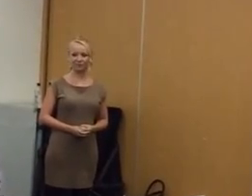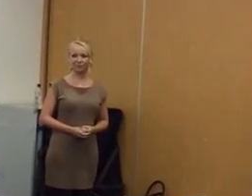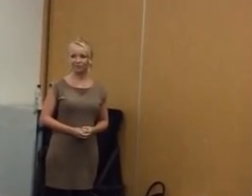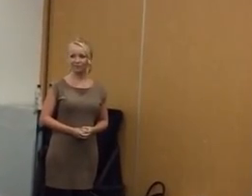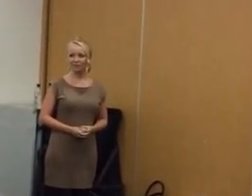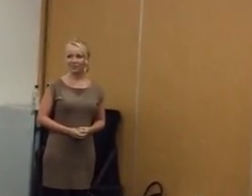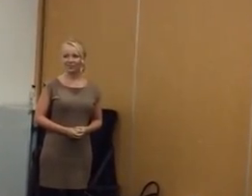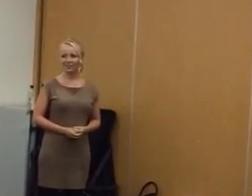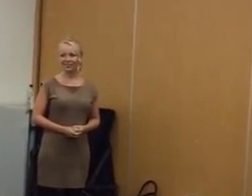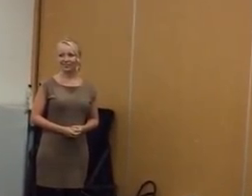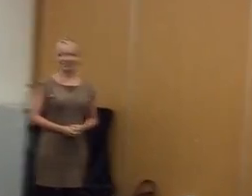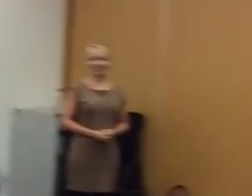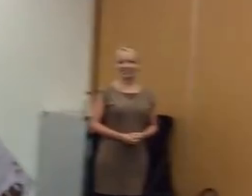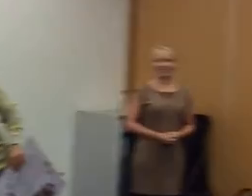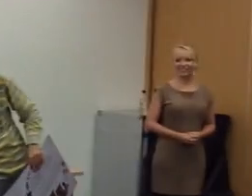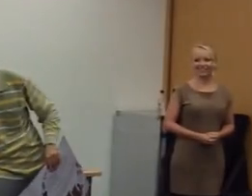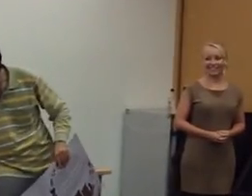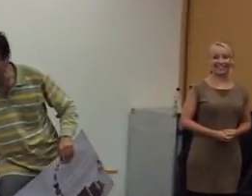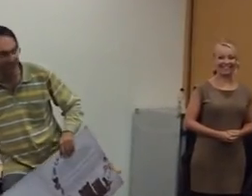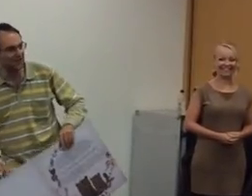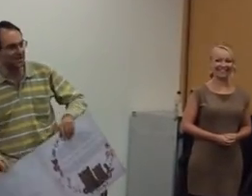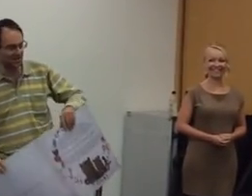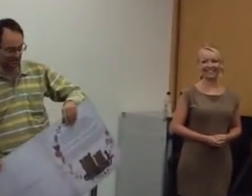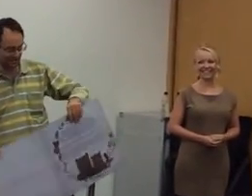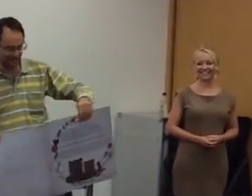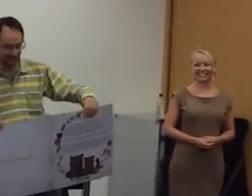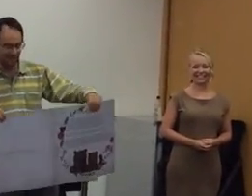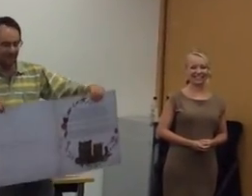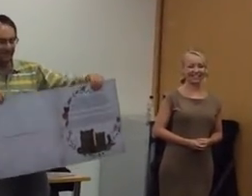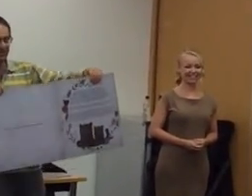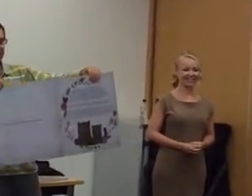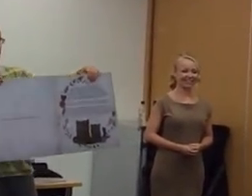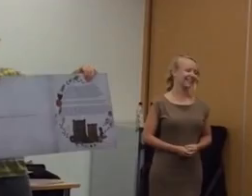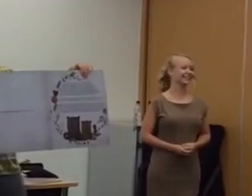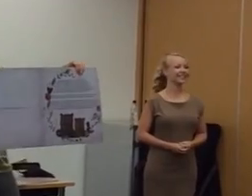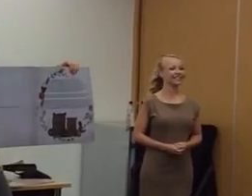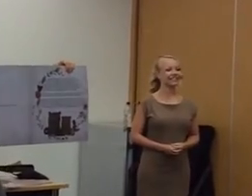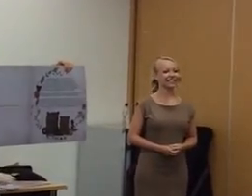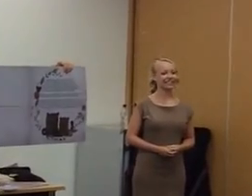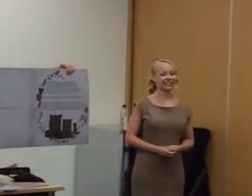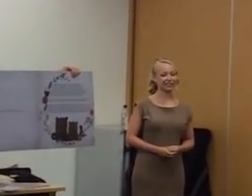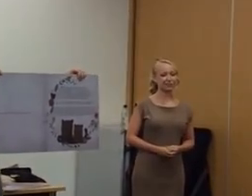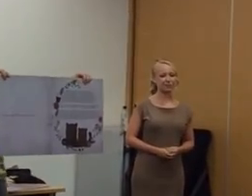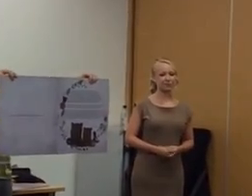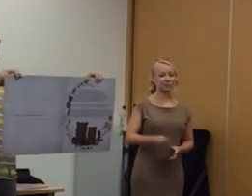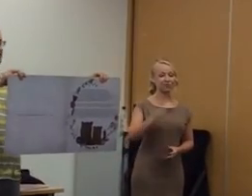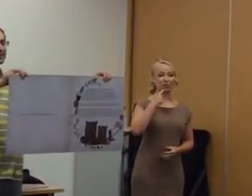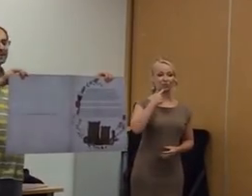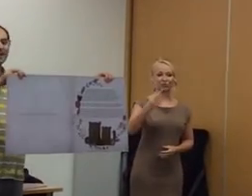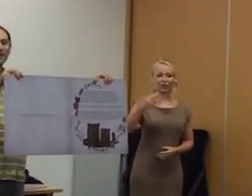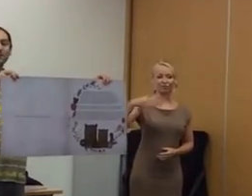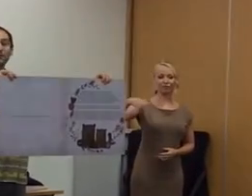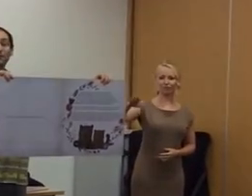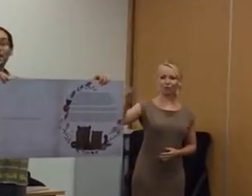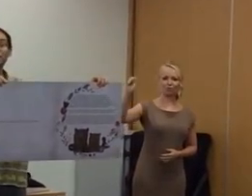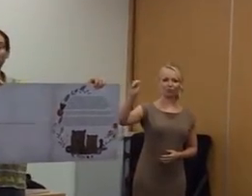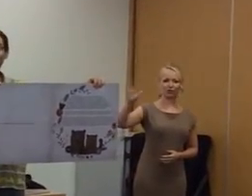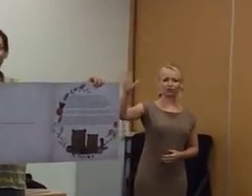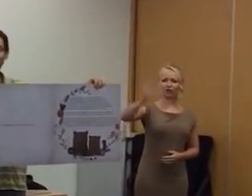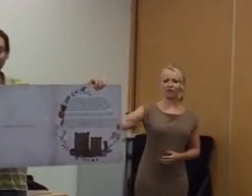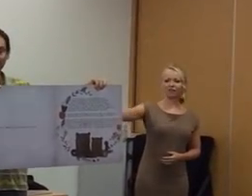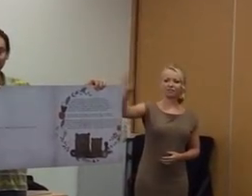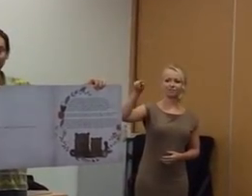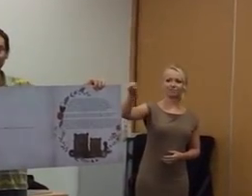Let's hear your flood noise. Come on. Way, very good. So, some said they came from